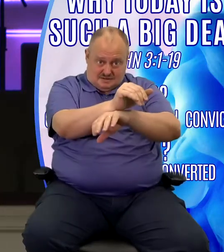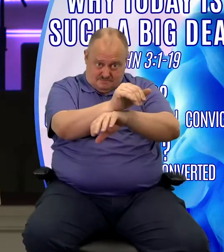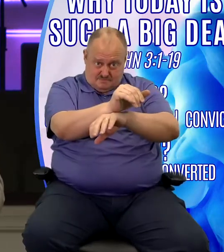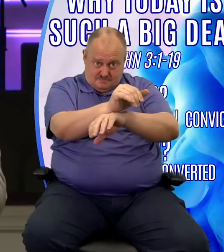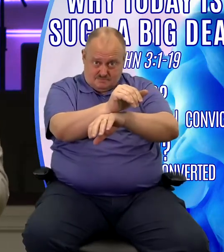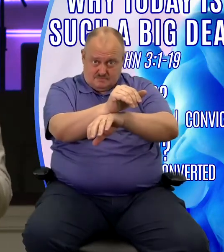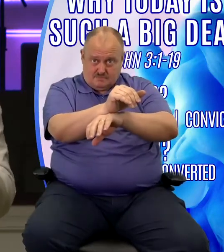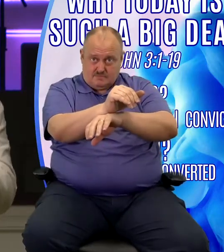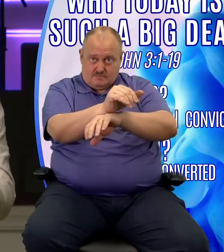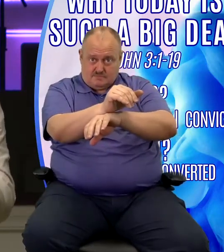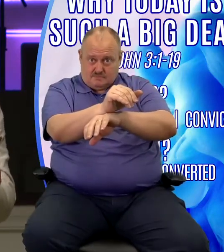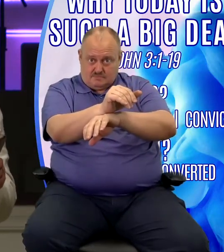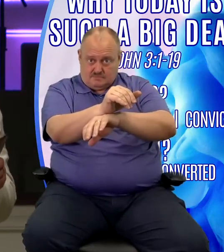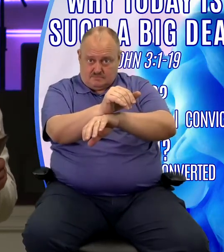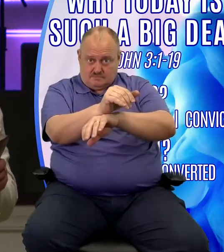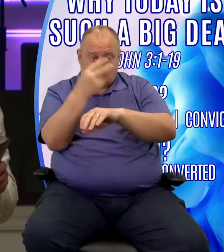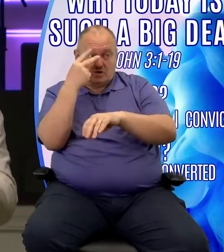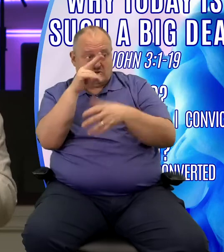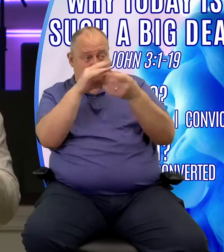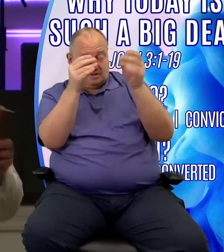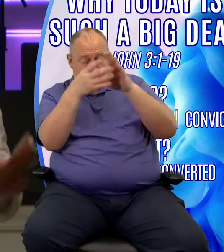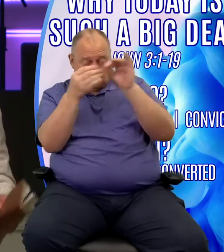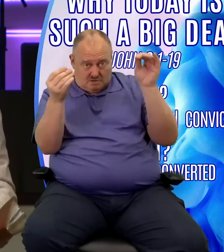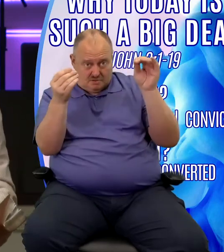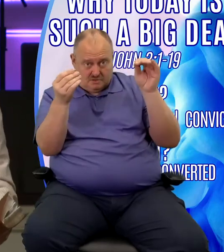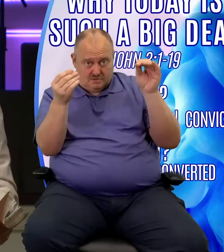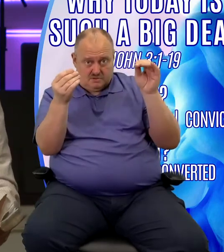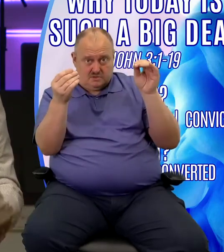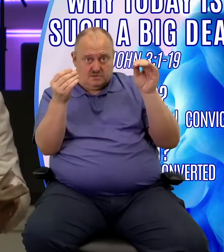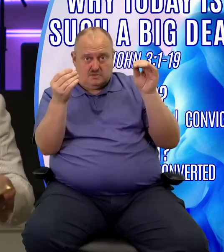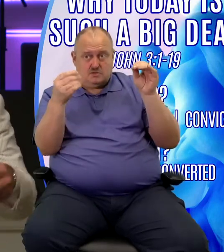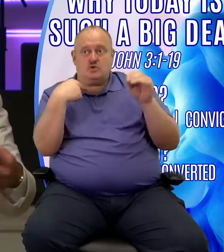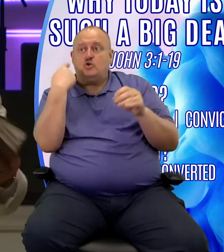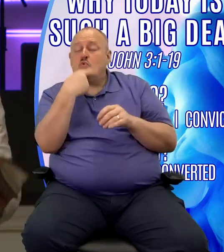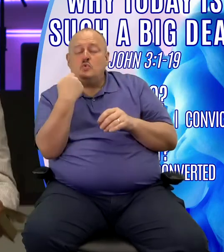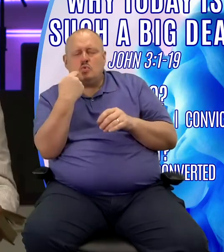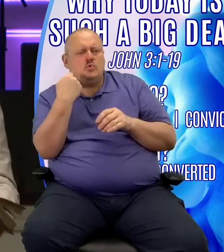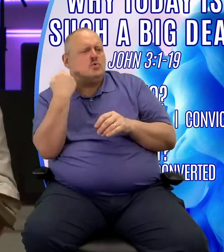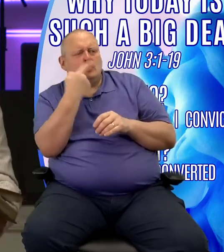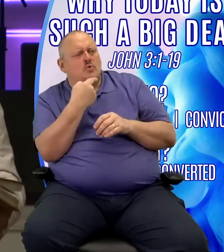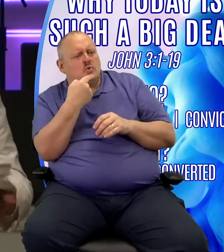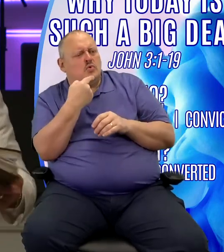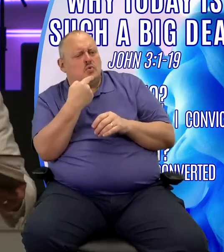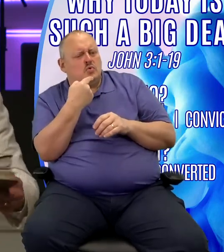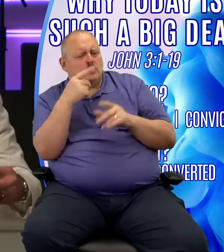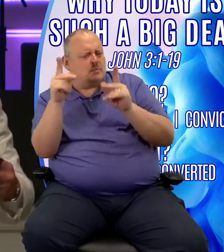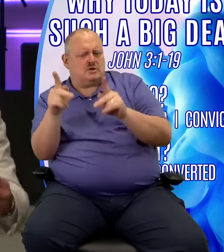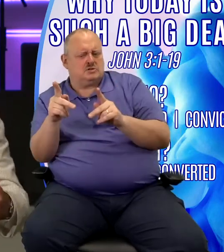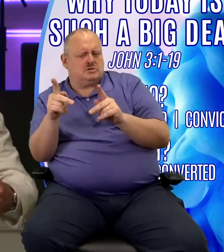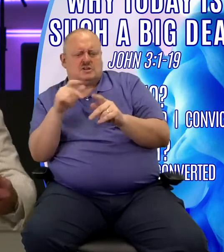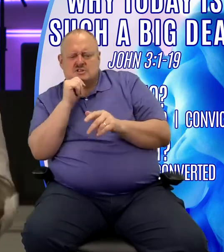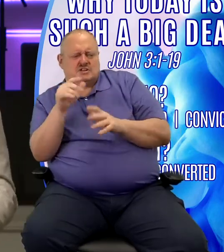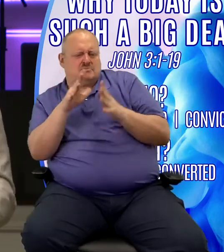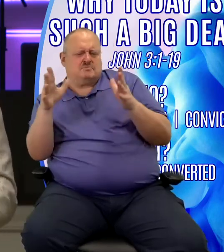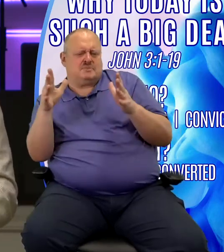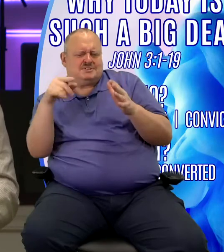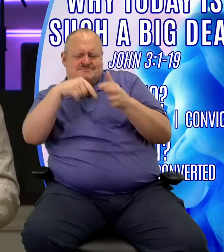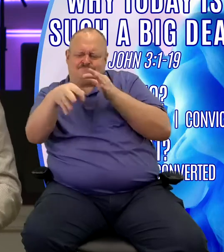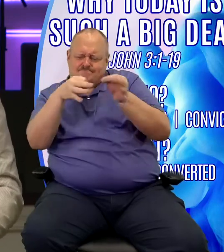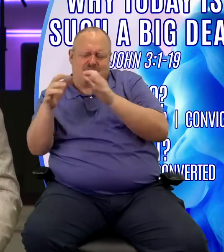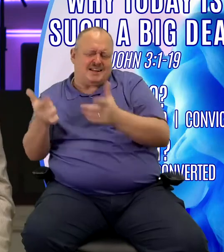to begin today by looking at the story in reference to the who. Who is this individual? Not so much the details of